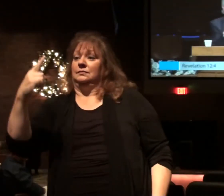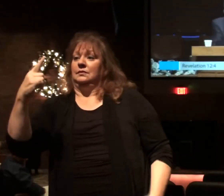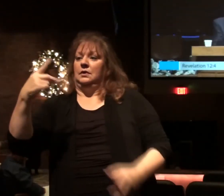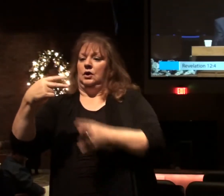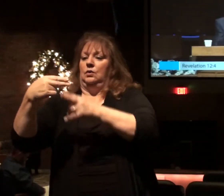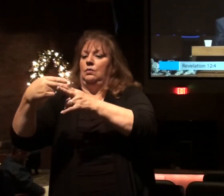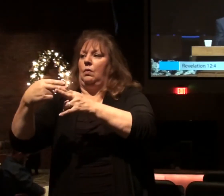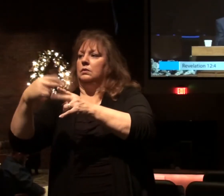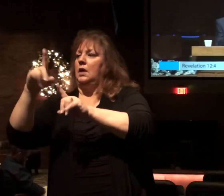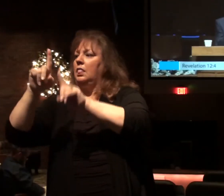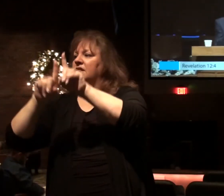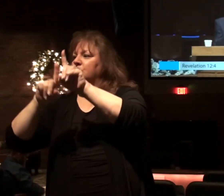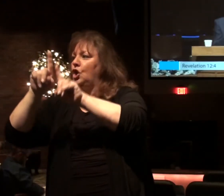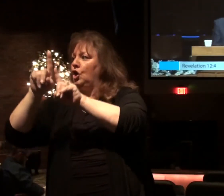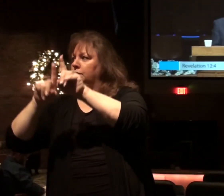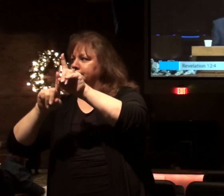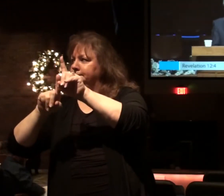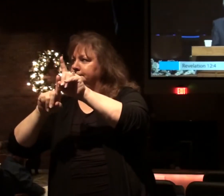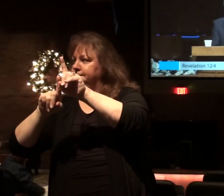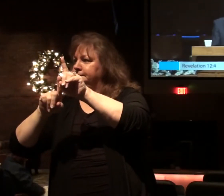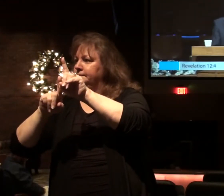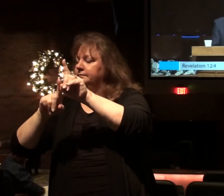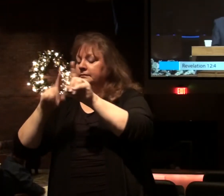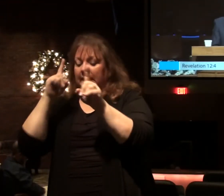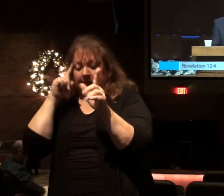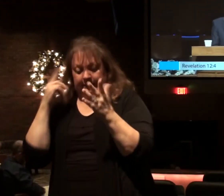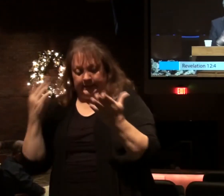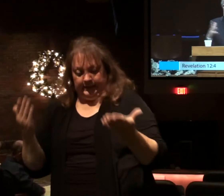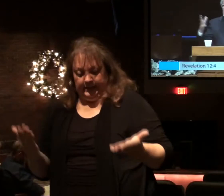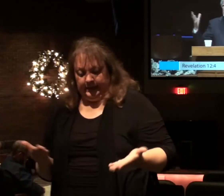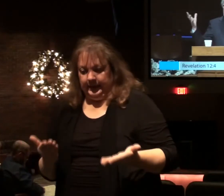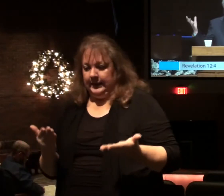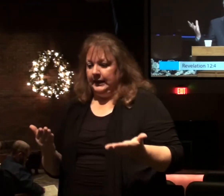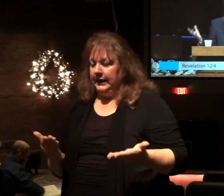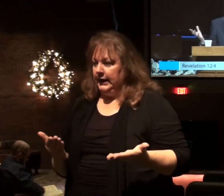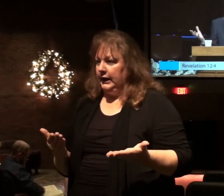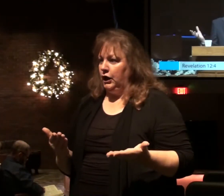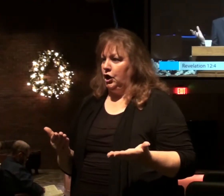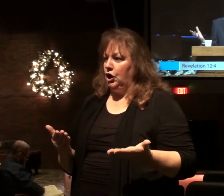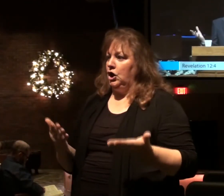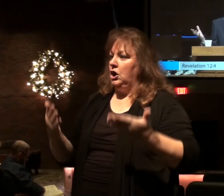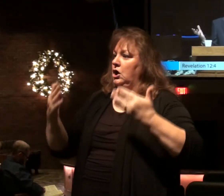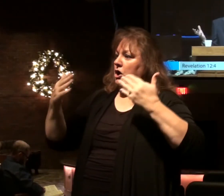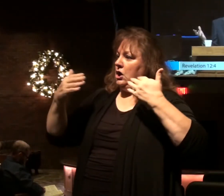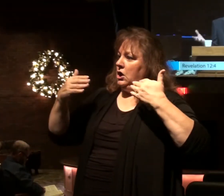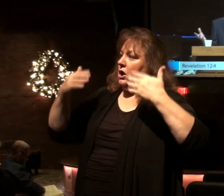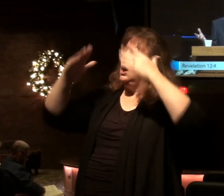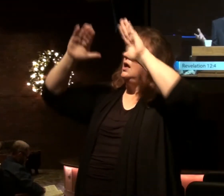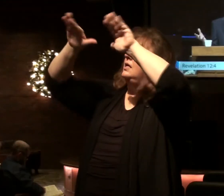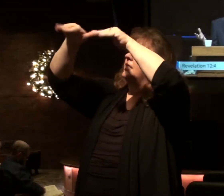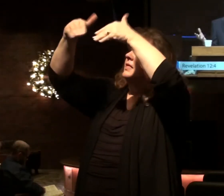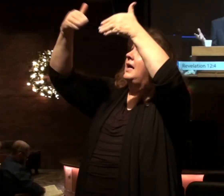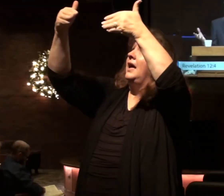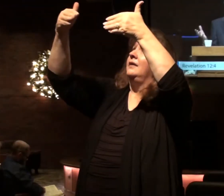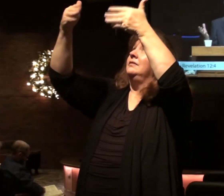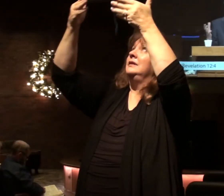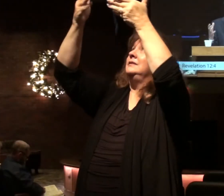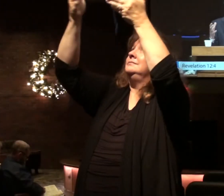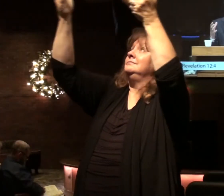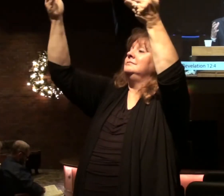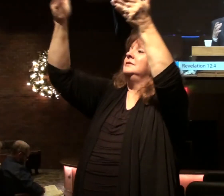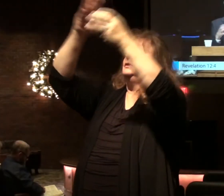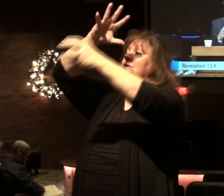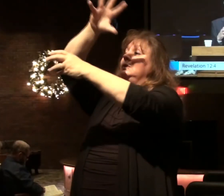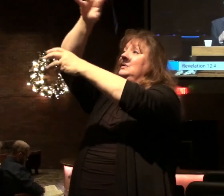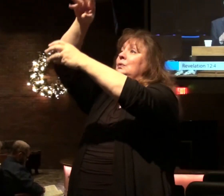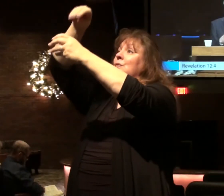called a star. I think here, those heavenly beings who